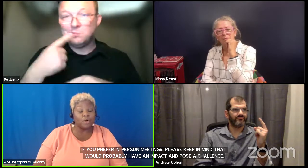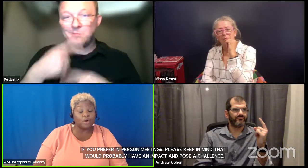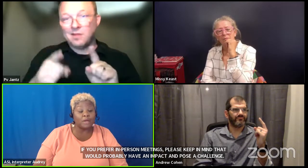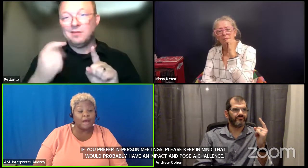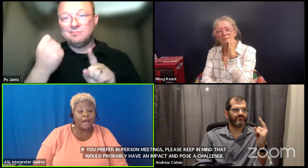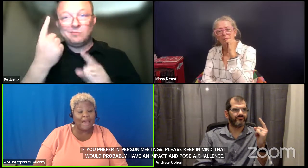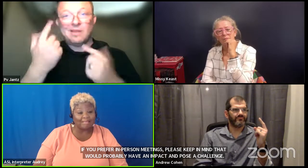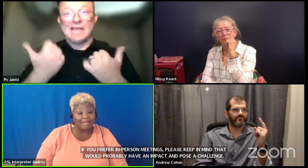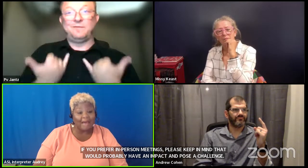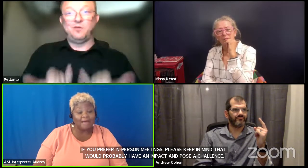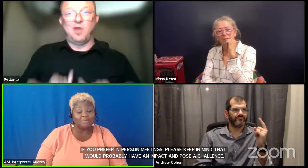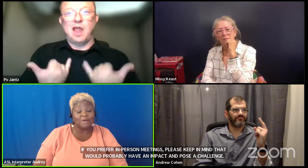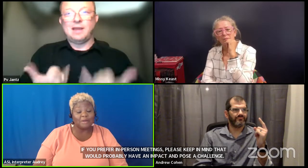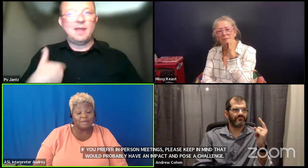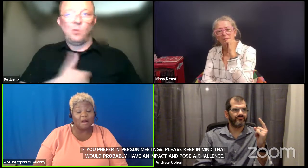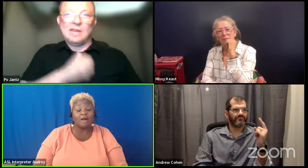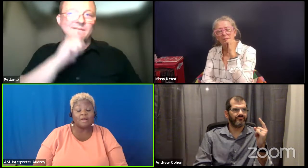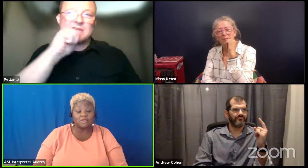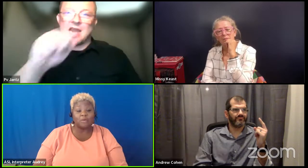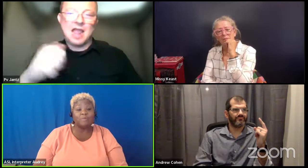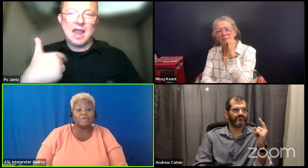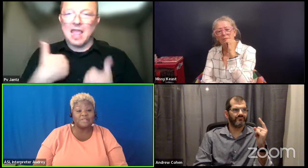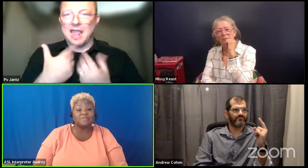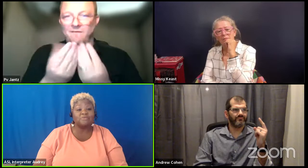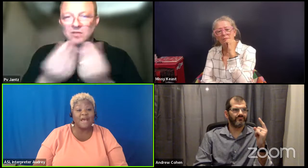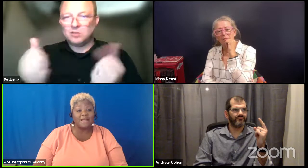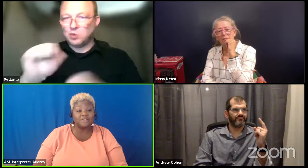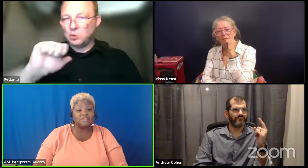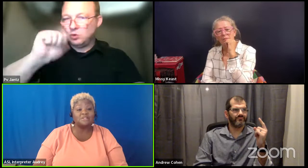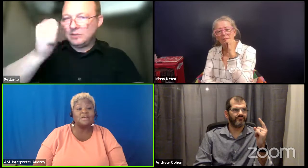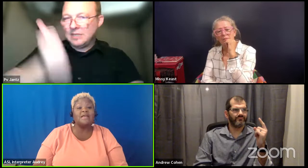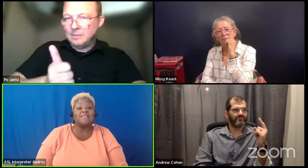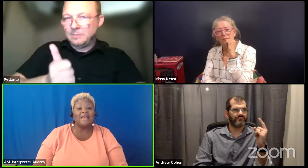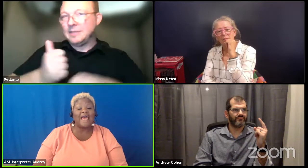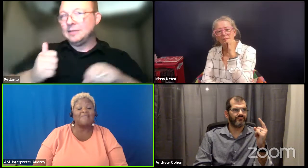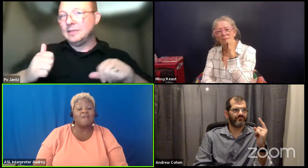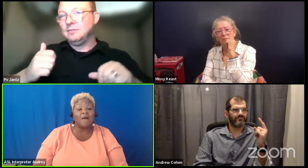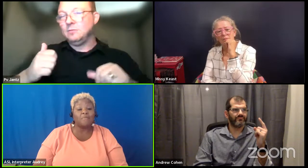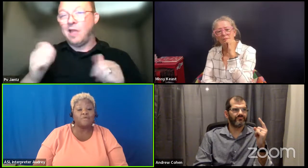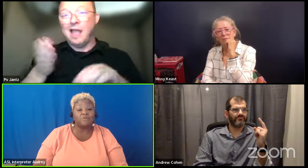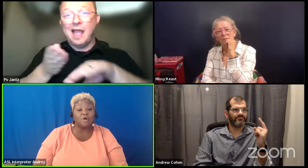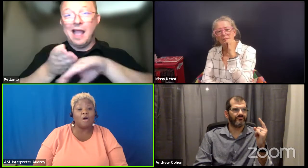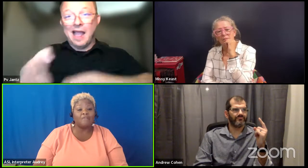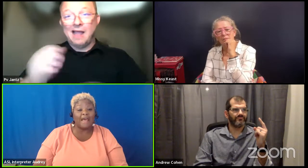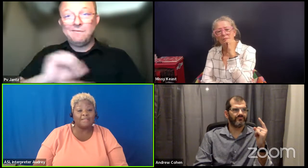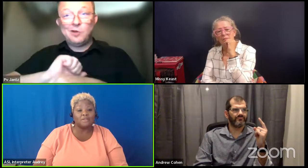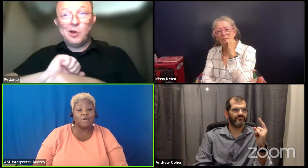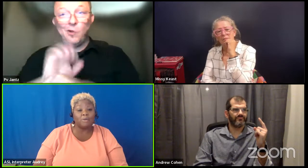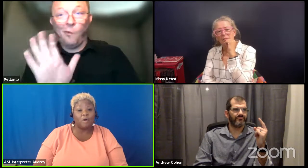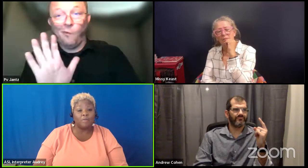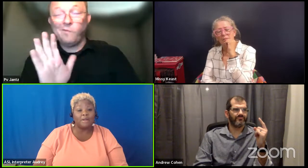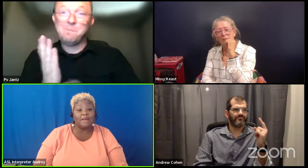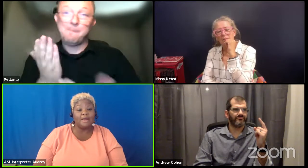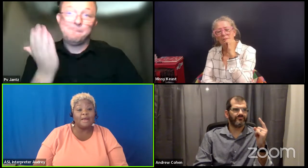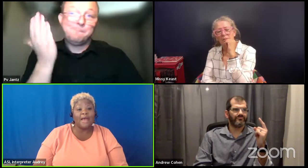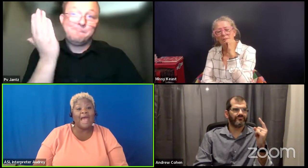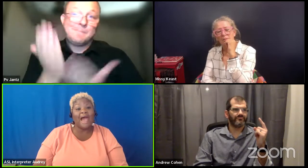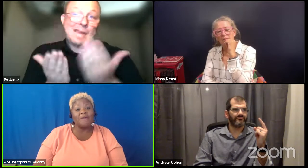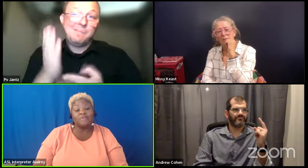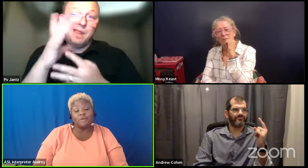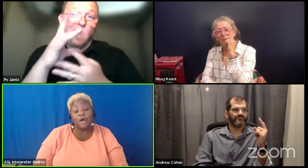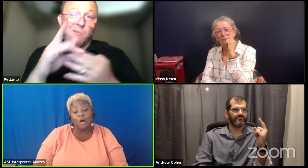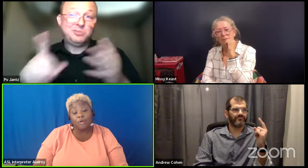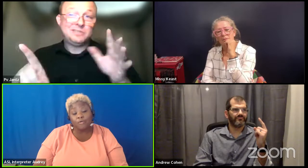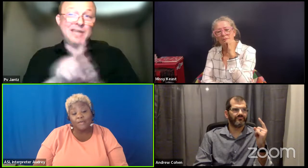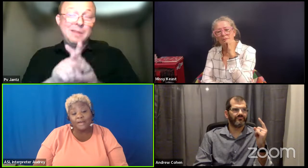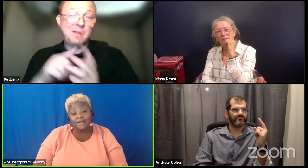to work at that, but it will present some challenges that have not been resolved at this current moment.